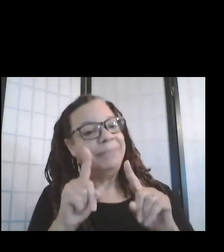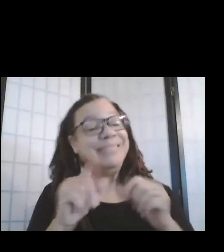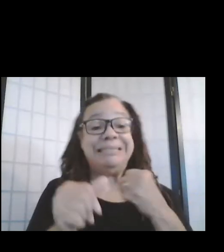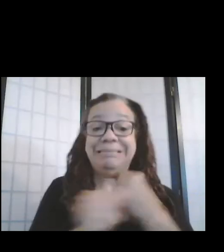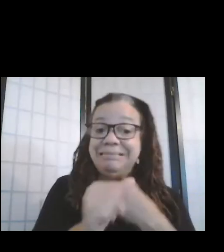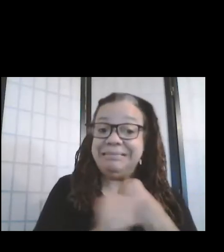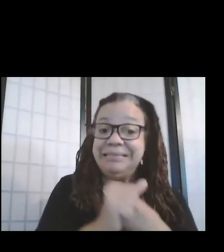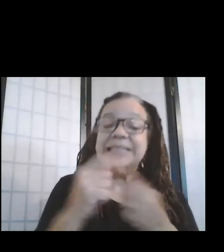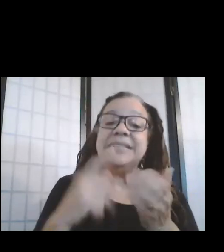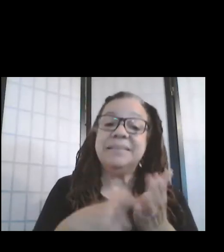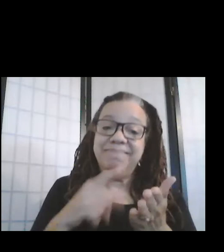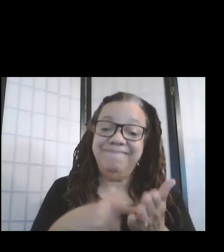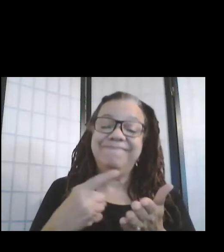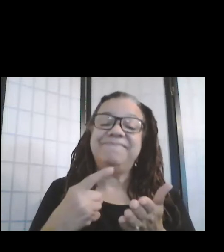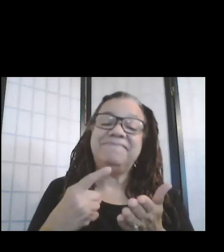become